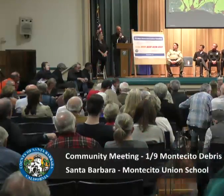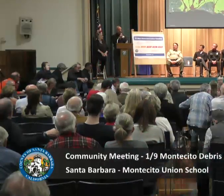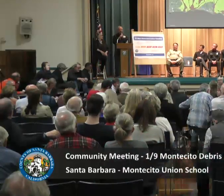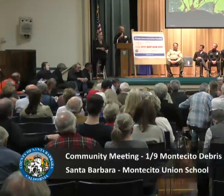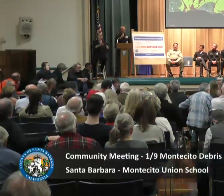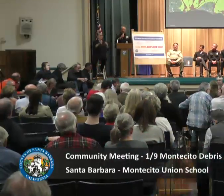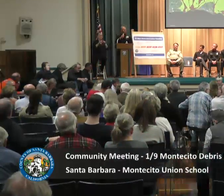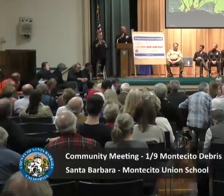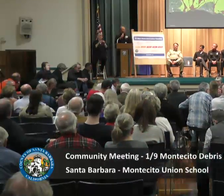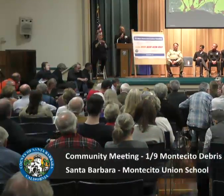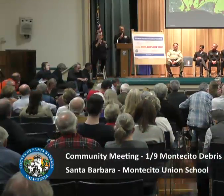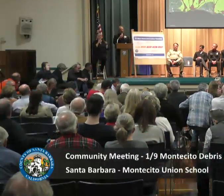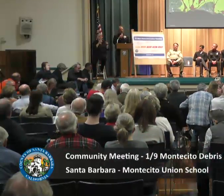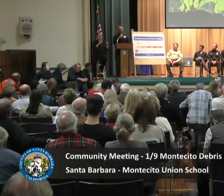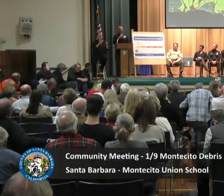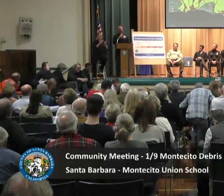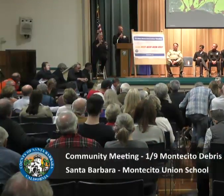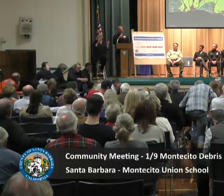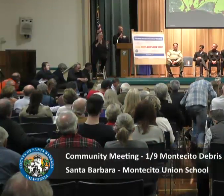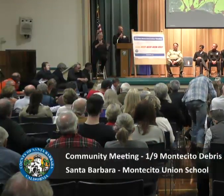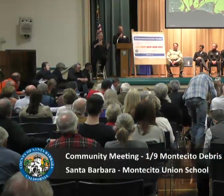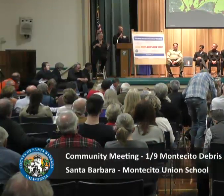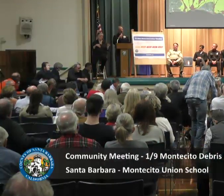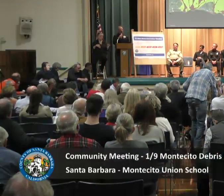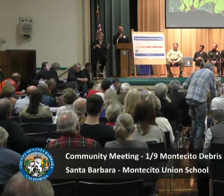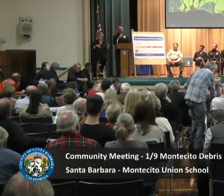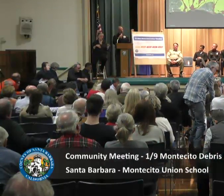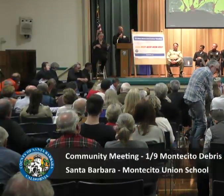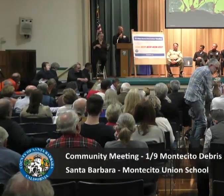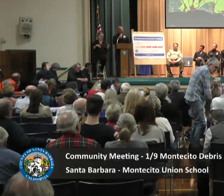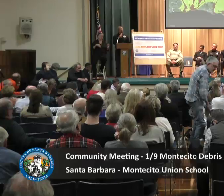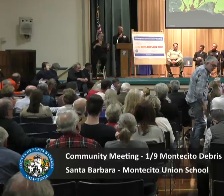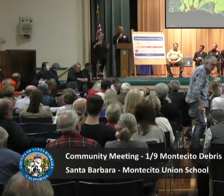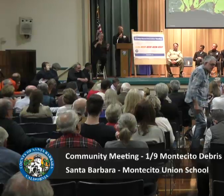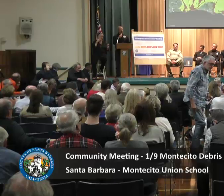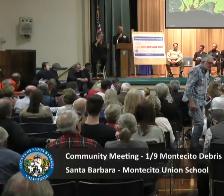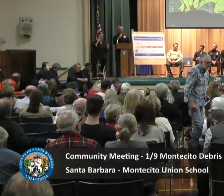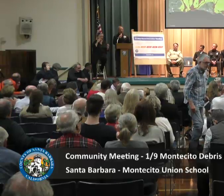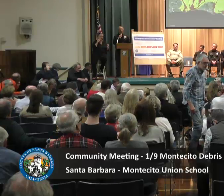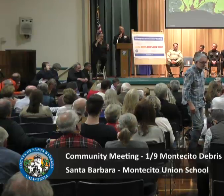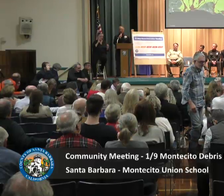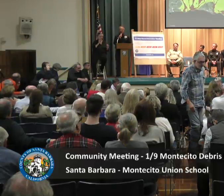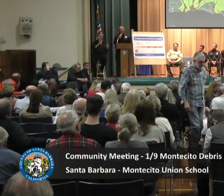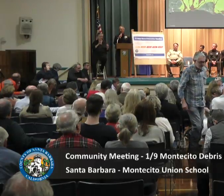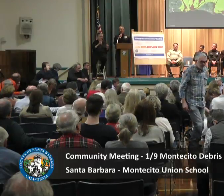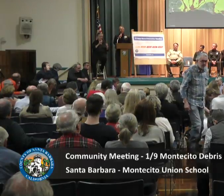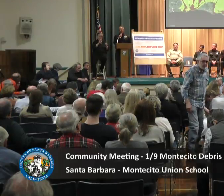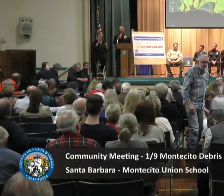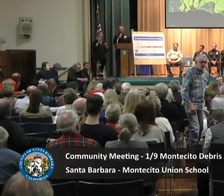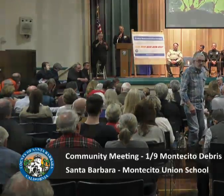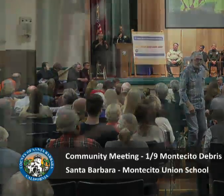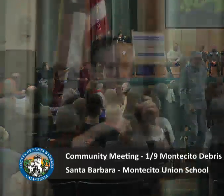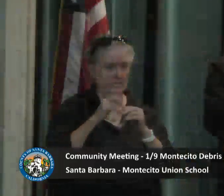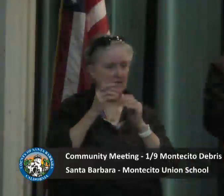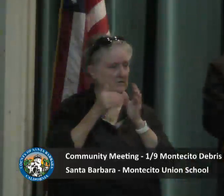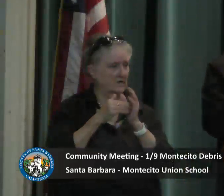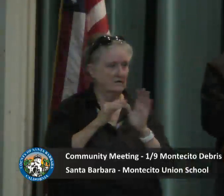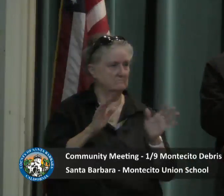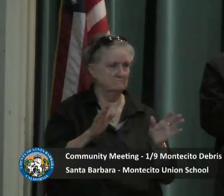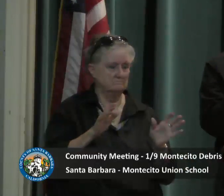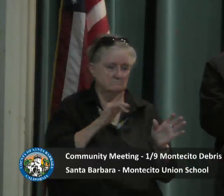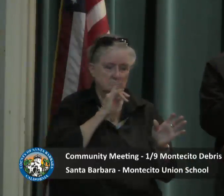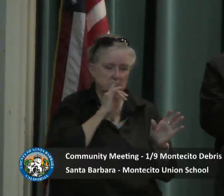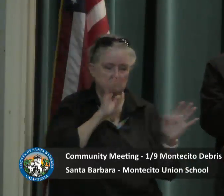So first, let me say that there is no decision that we are at all aware of about where homes would not be able to be rebuilt.